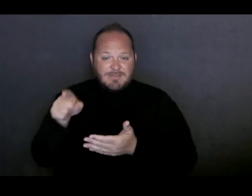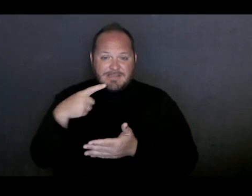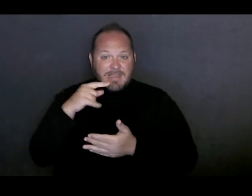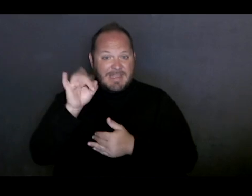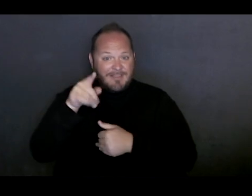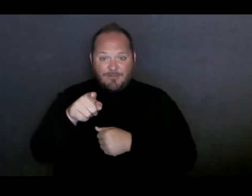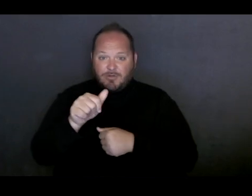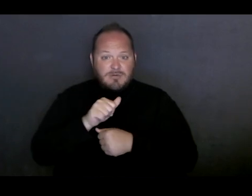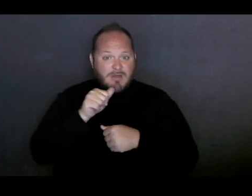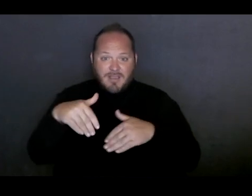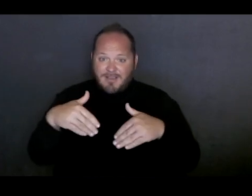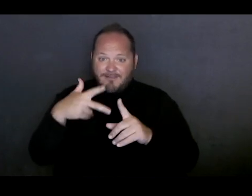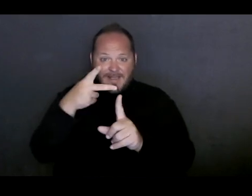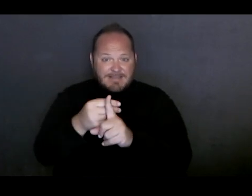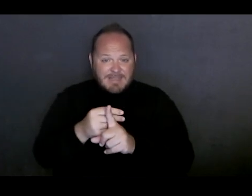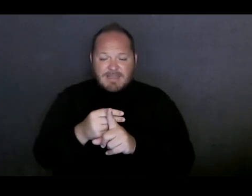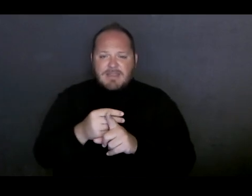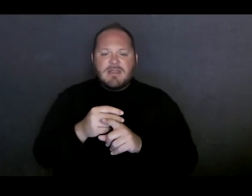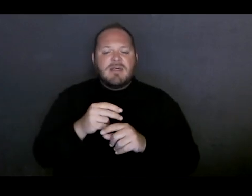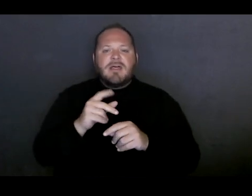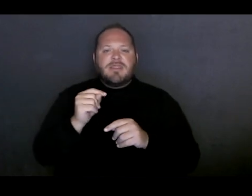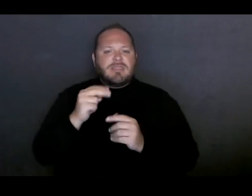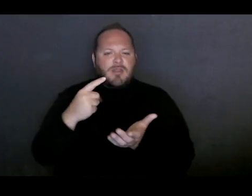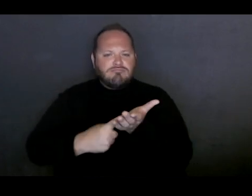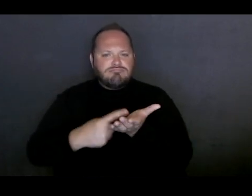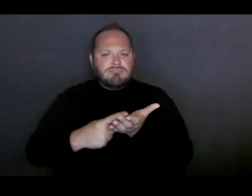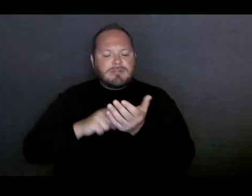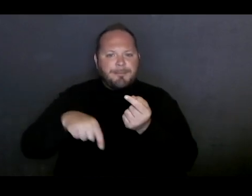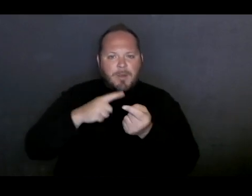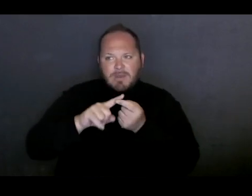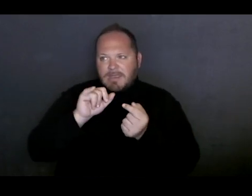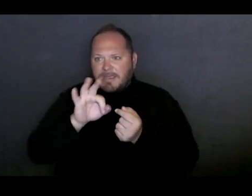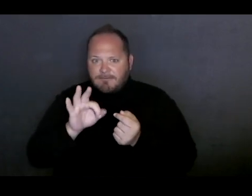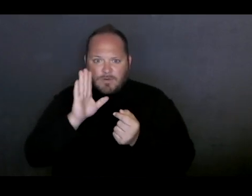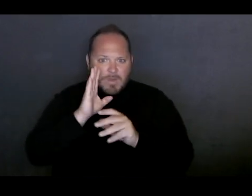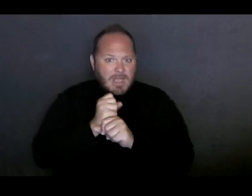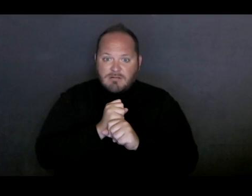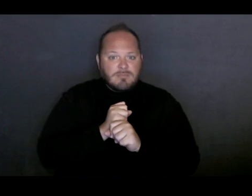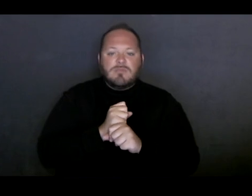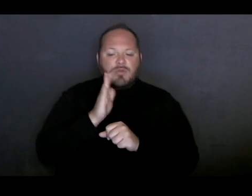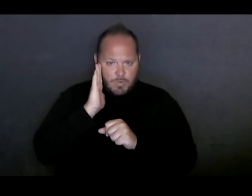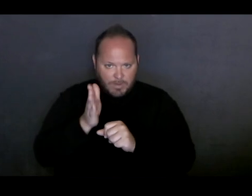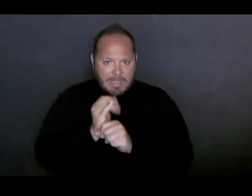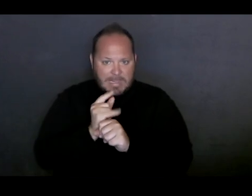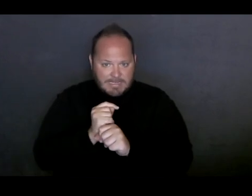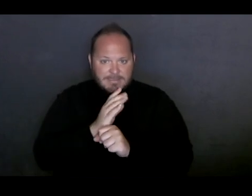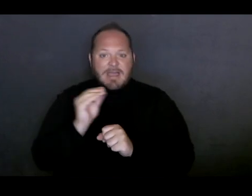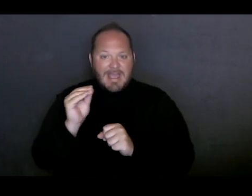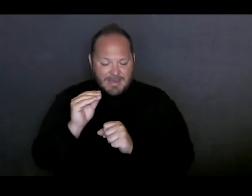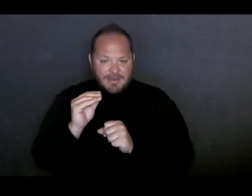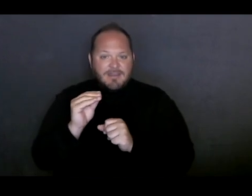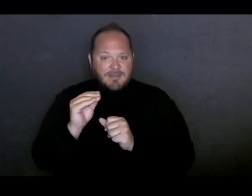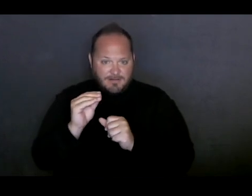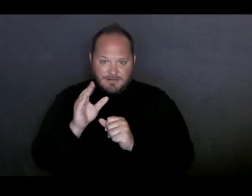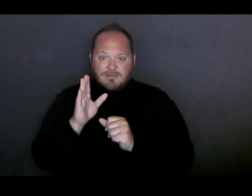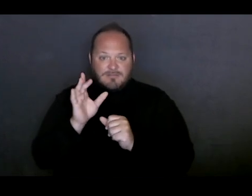it, or if you'll get it, but when and how bad it will be when you do. So it would seem to me that in these cases, somebody